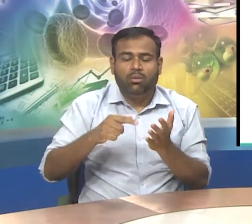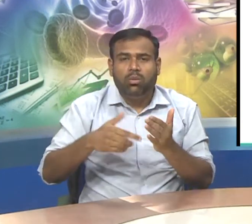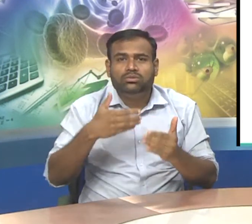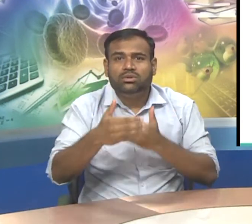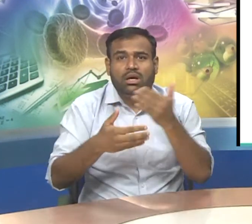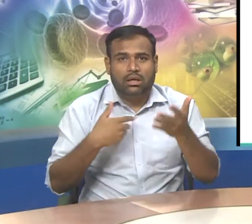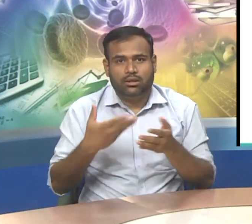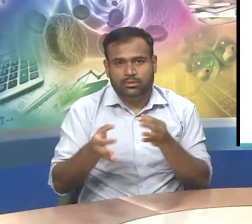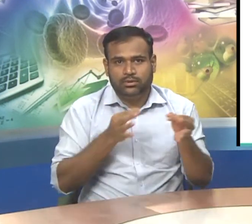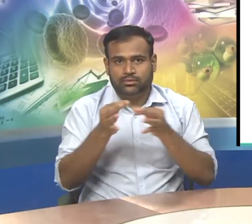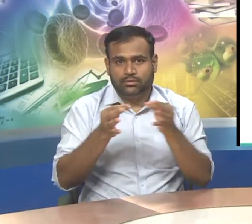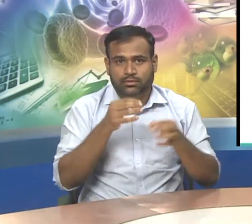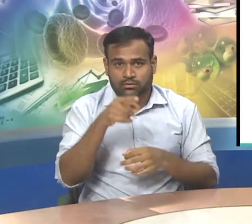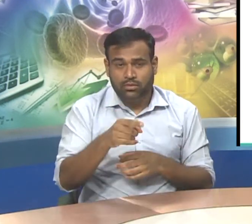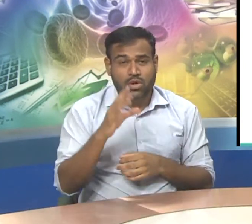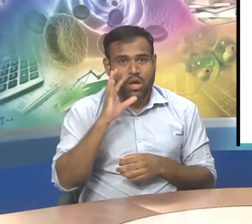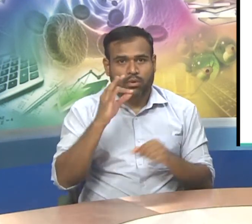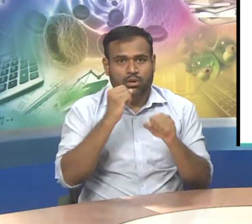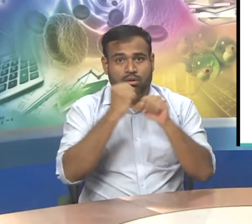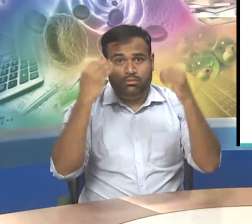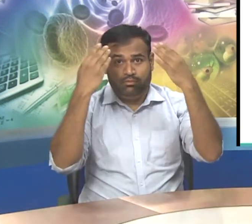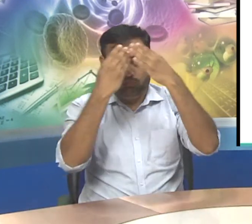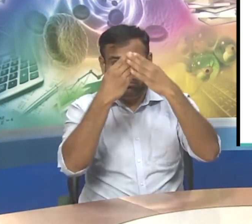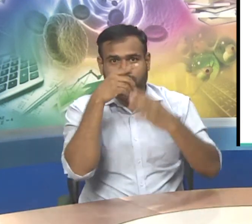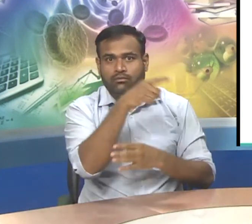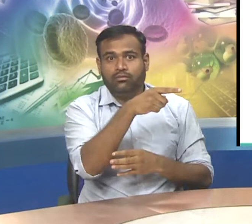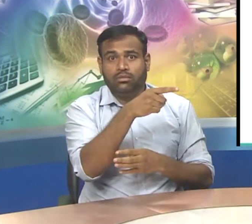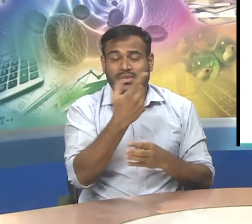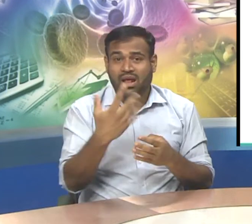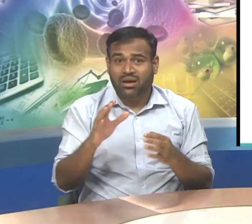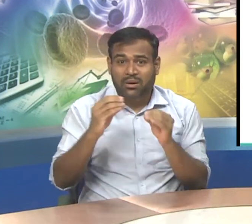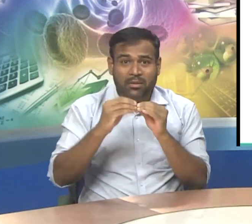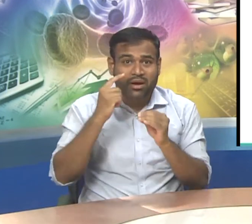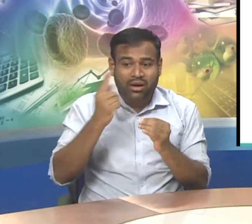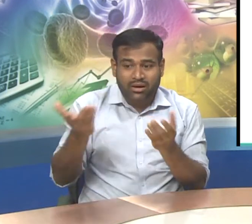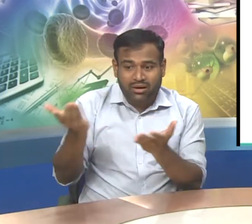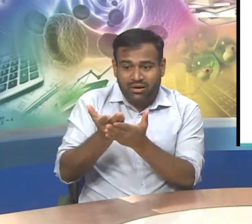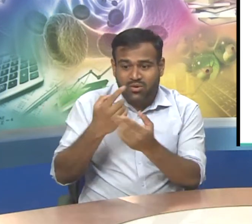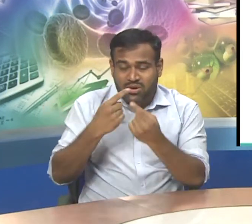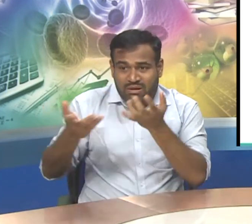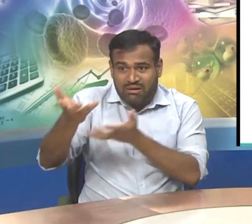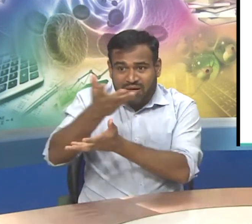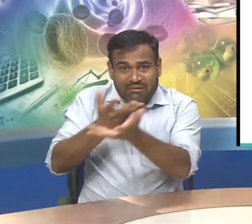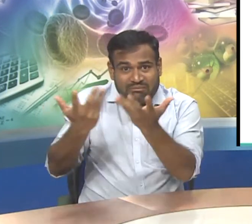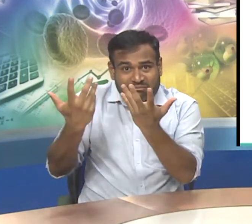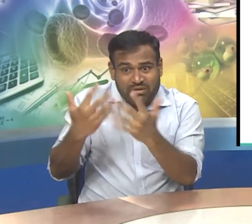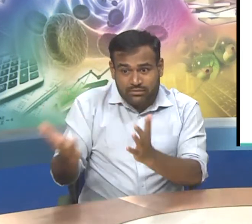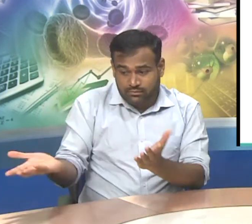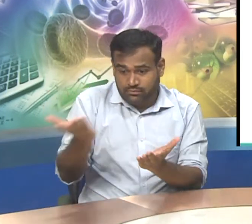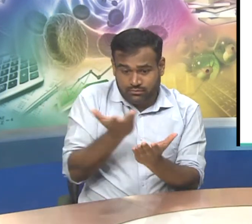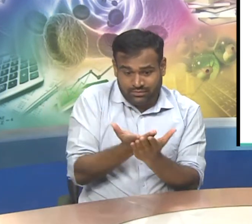power which we will discuss as few of the options in our further slides.